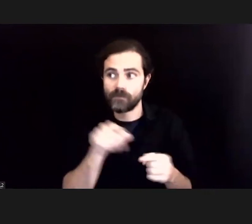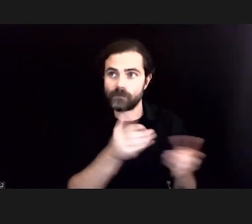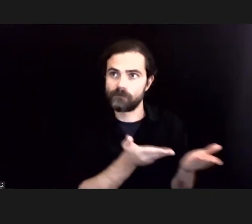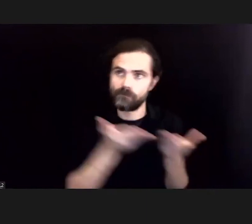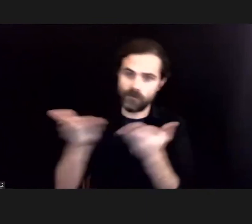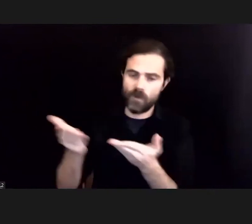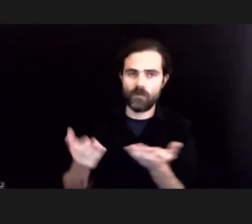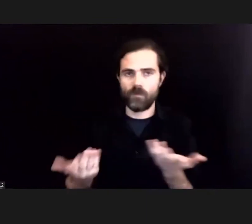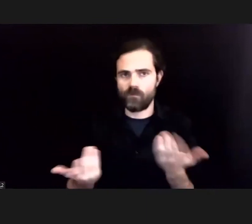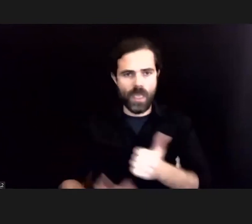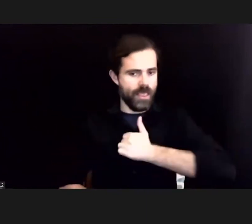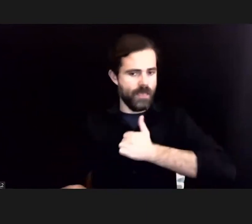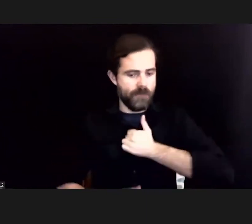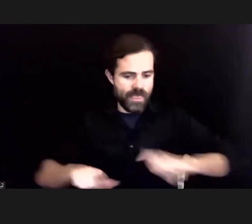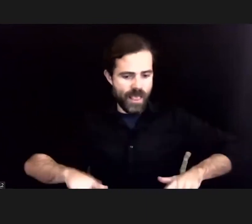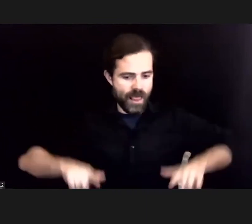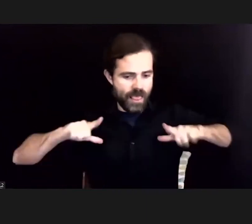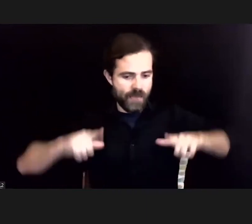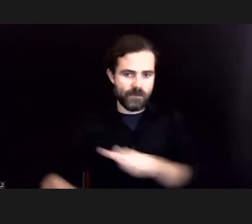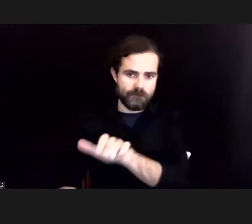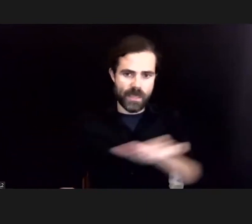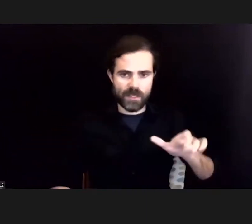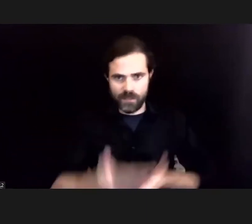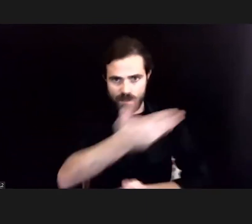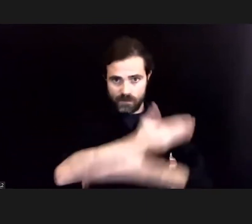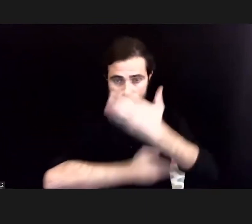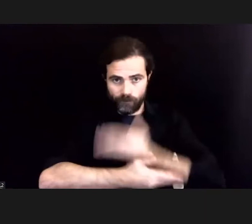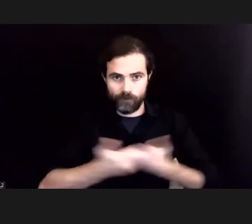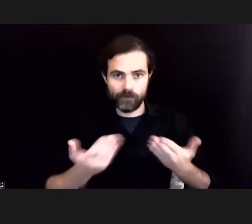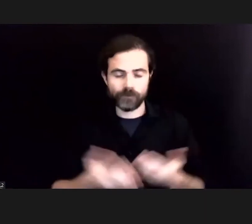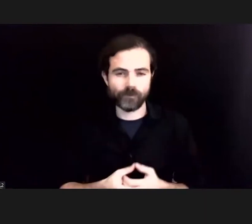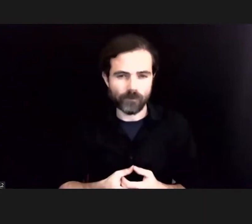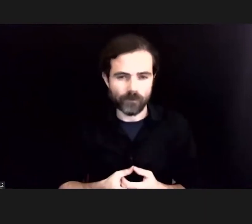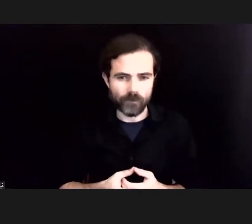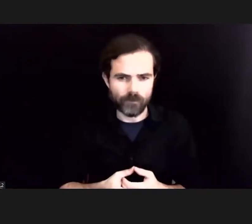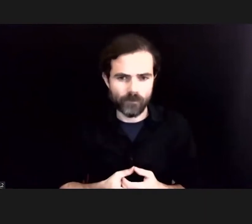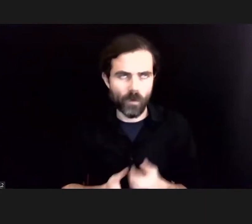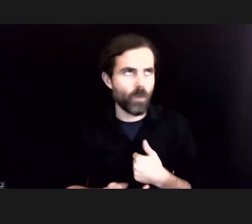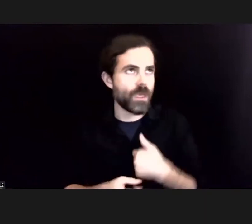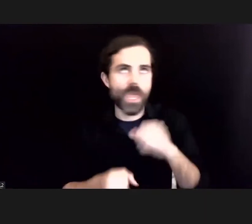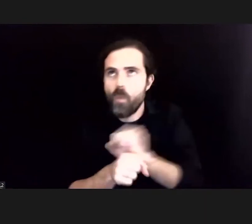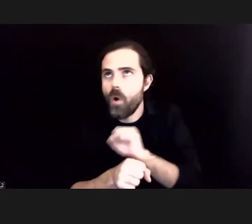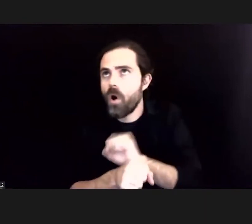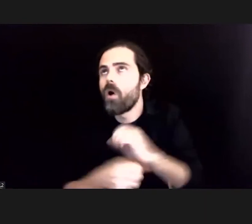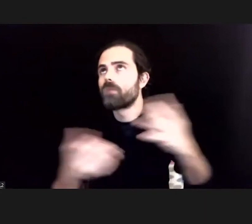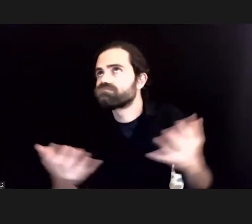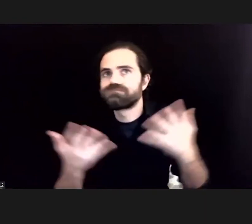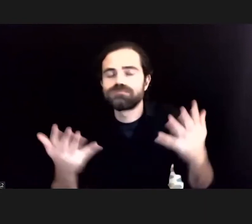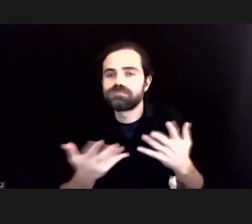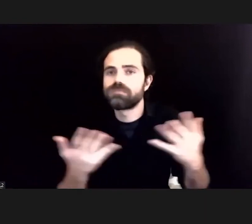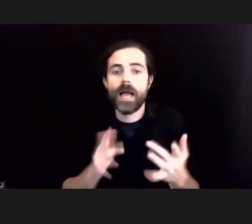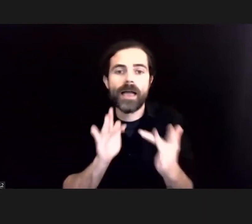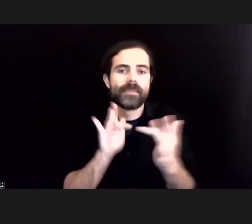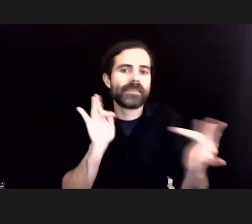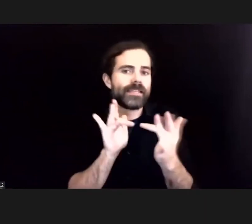enhance accessibility. We work on digital ID, we work on digital platforms, on a different range